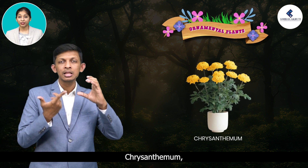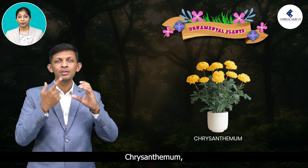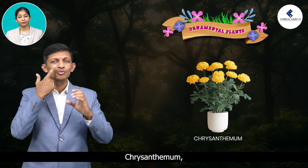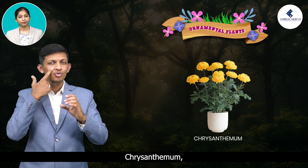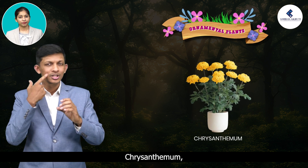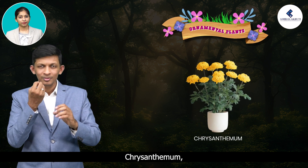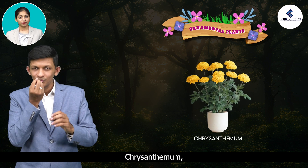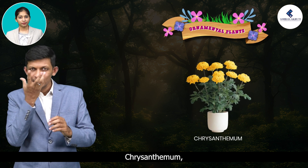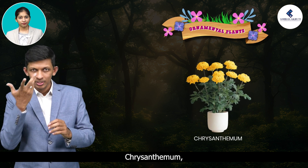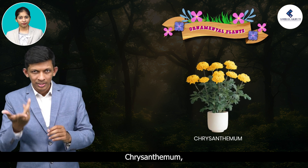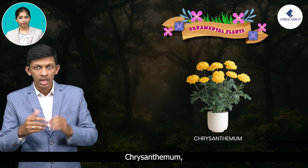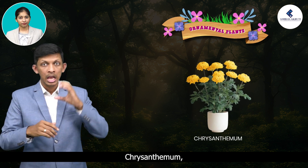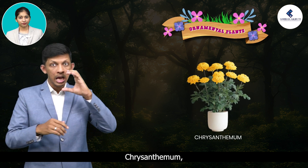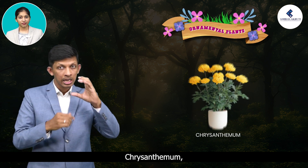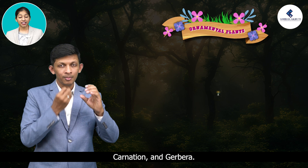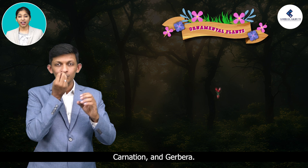chrysanthemum,